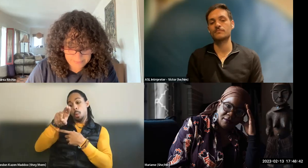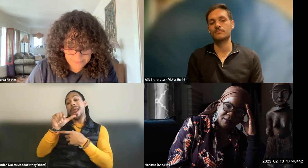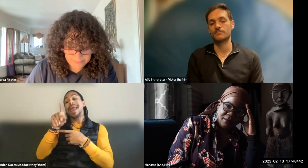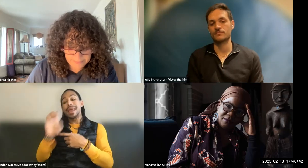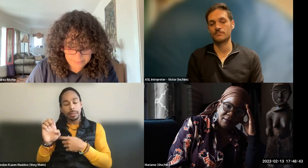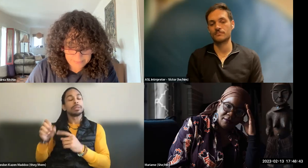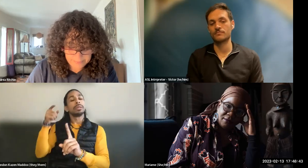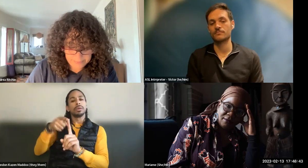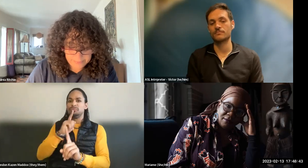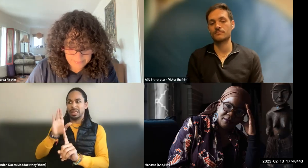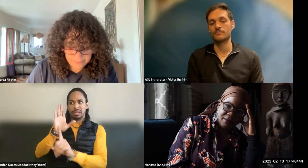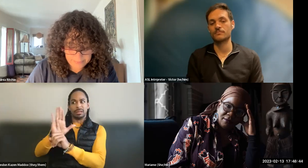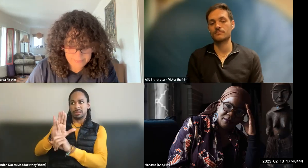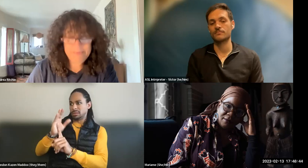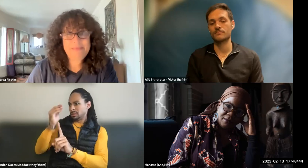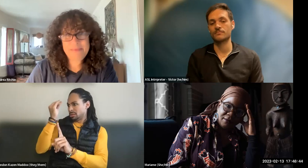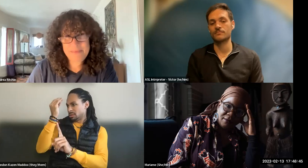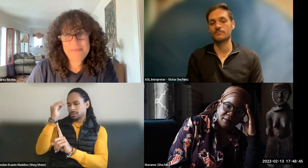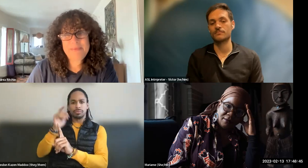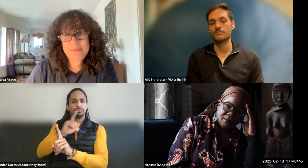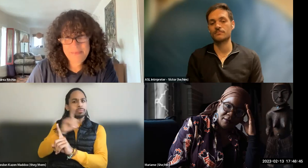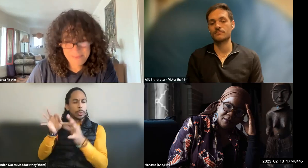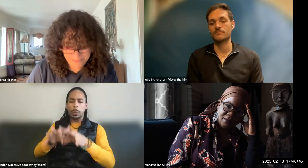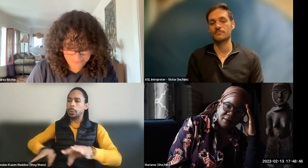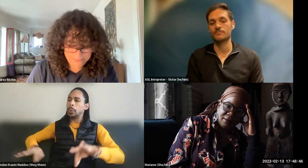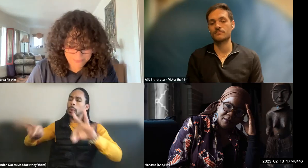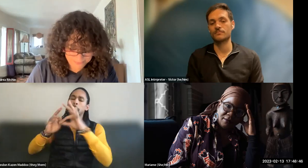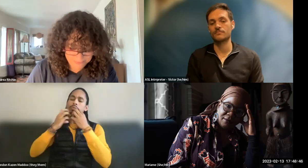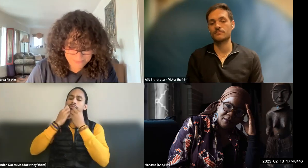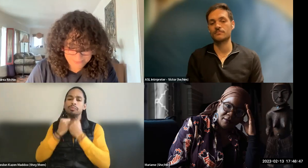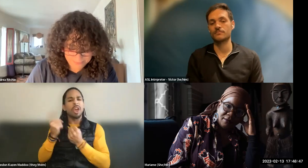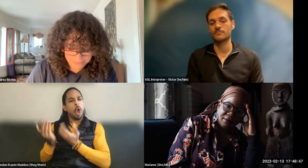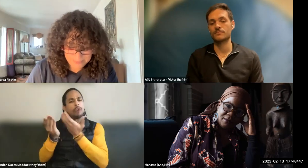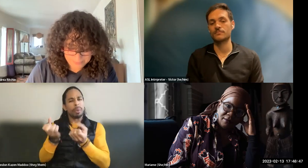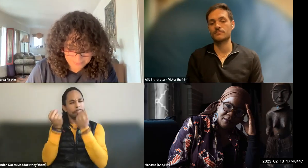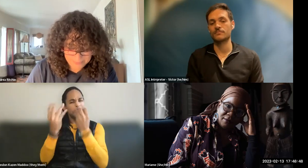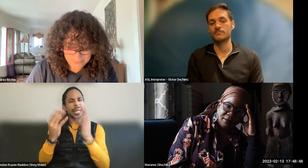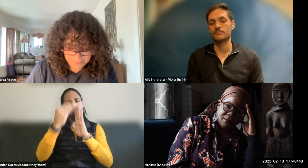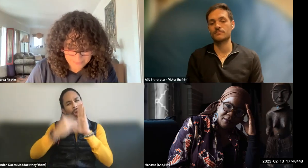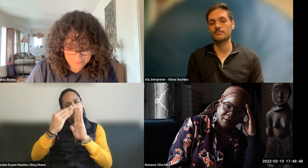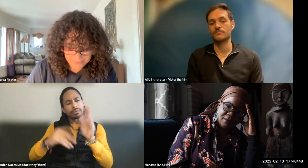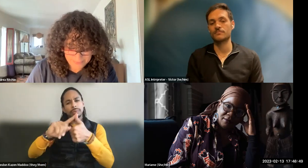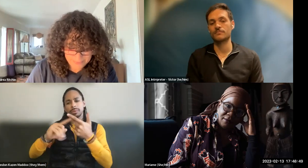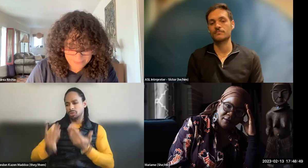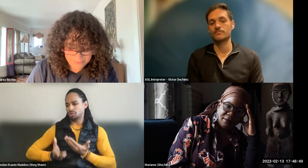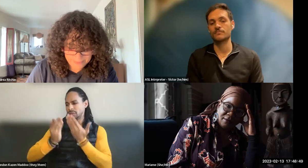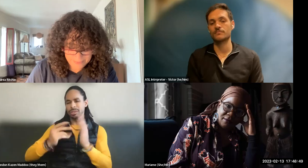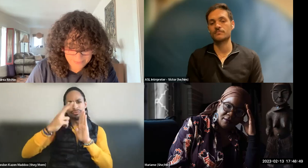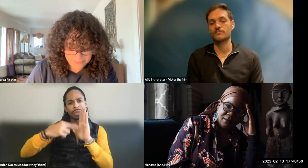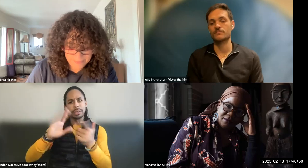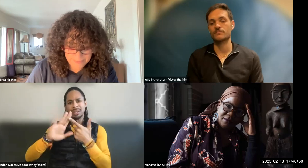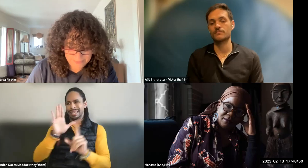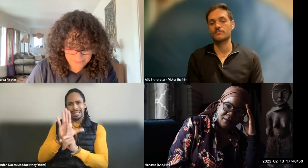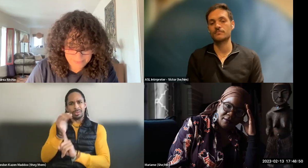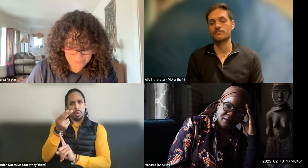Police, because he read many drafts. He offered lots of suggested reading and his own analysis. And I think we couldn't have gotten that chapter